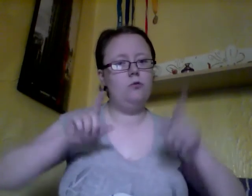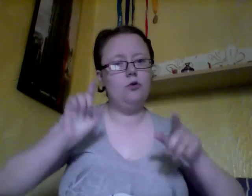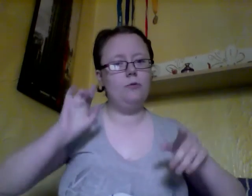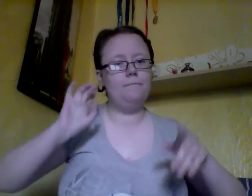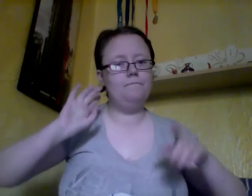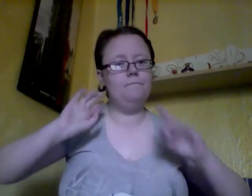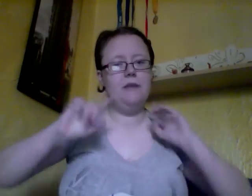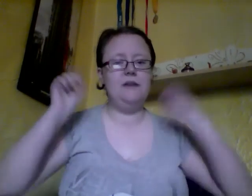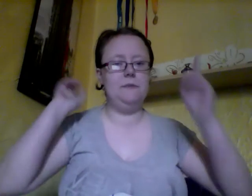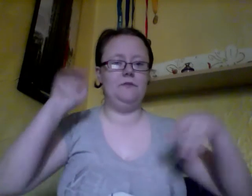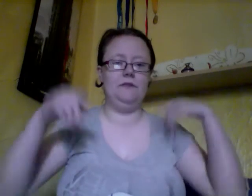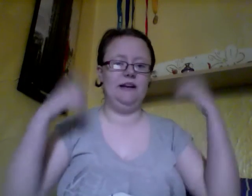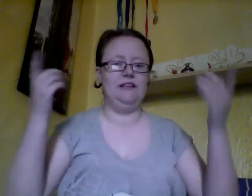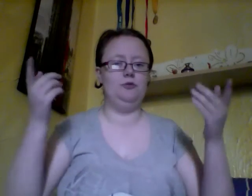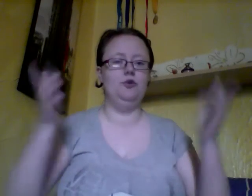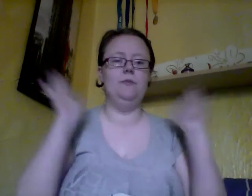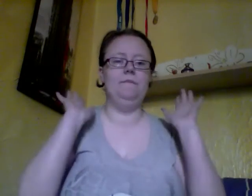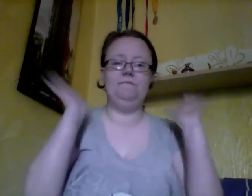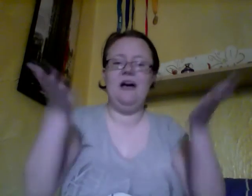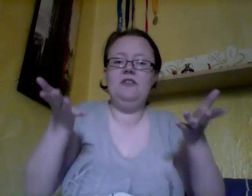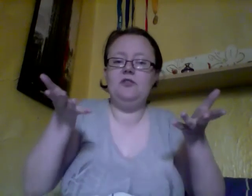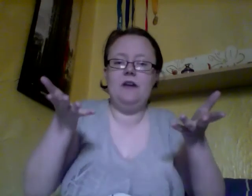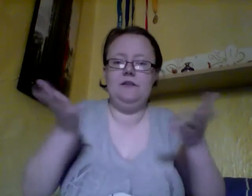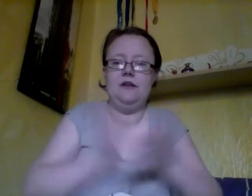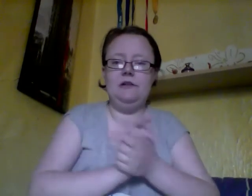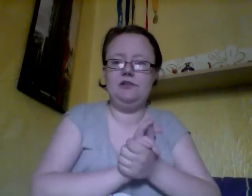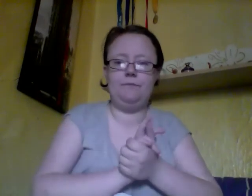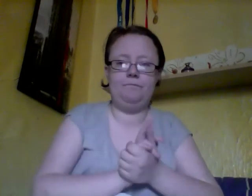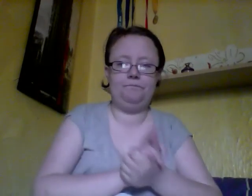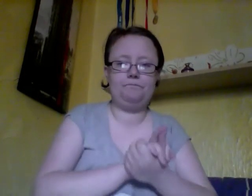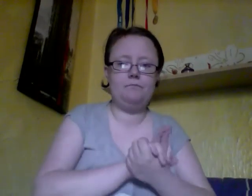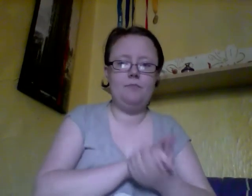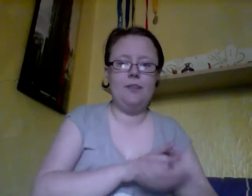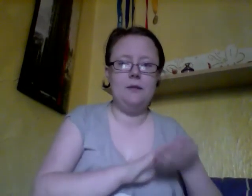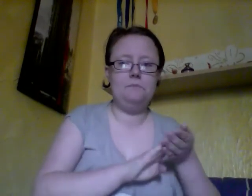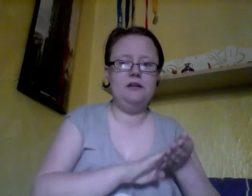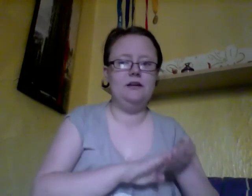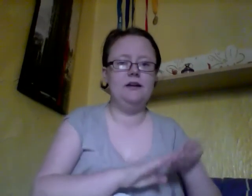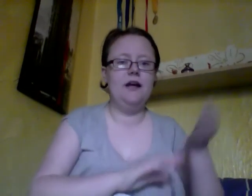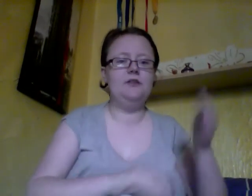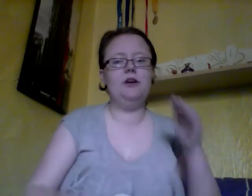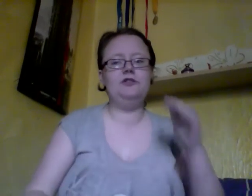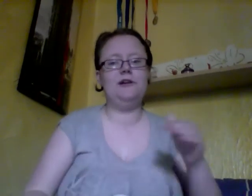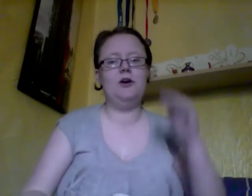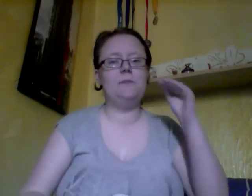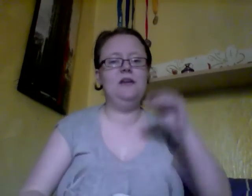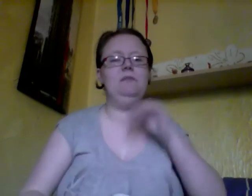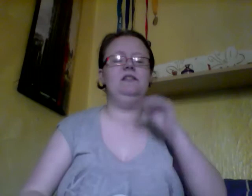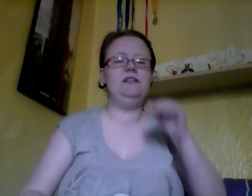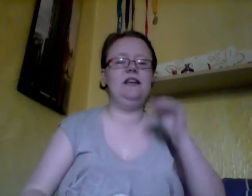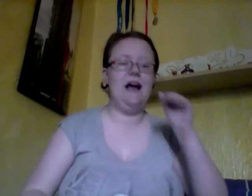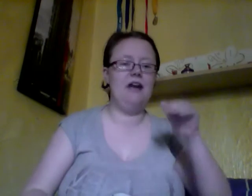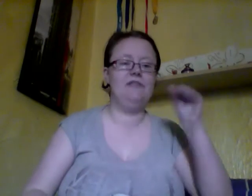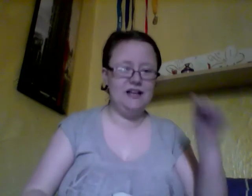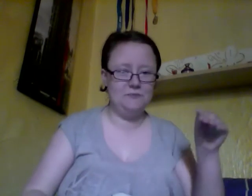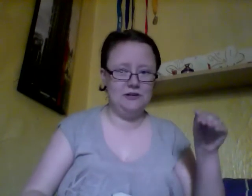Although many people theorise they do, but that's just fan theories. B. Does Sherlock BBC have